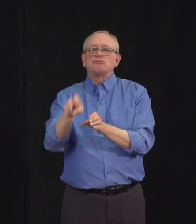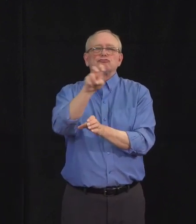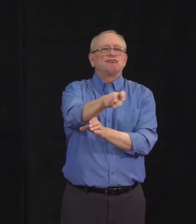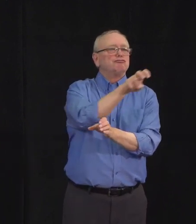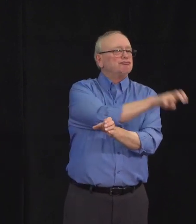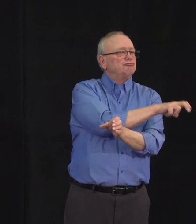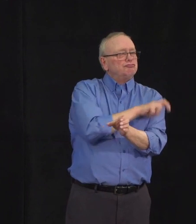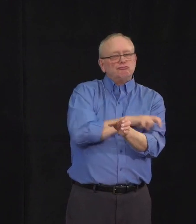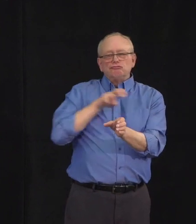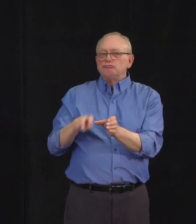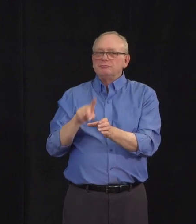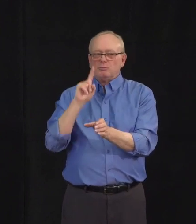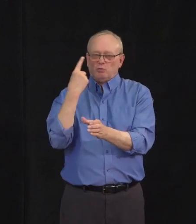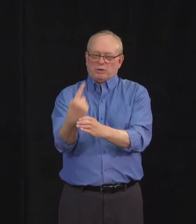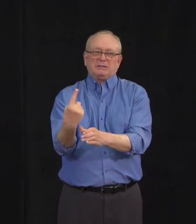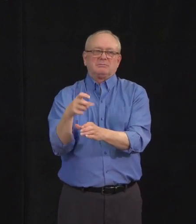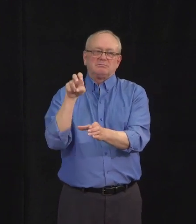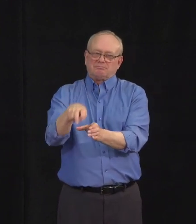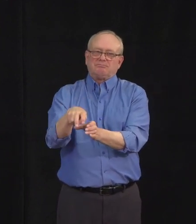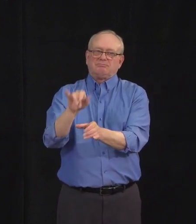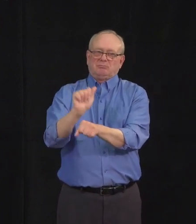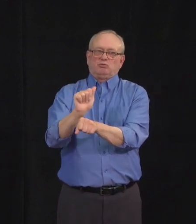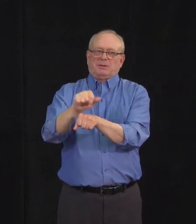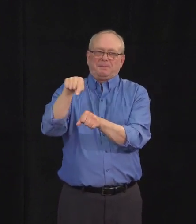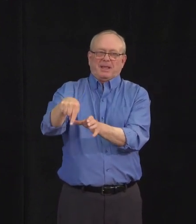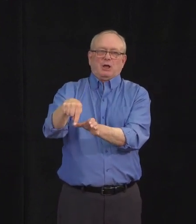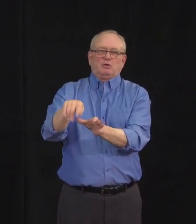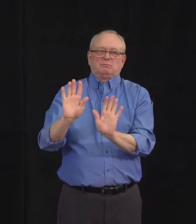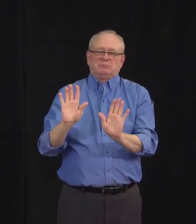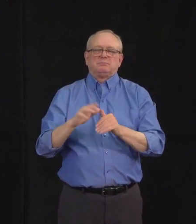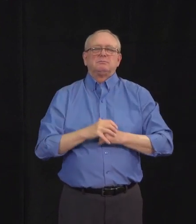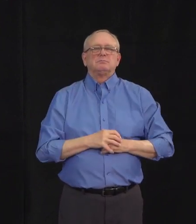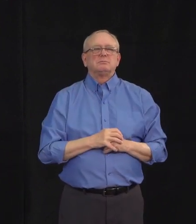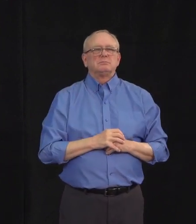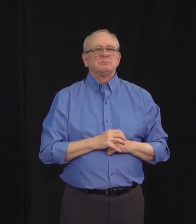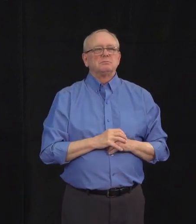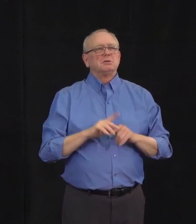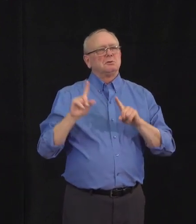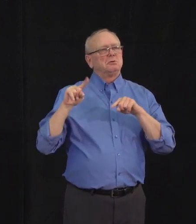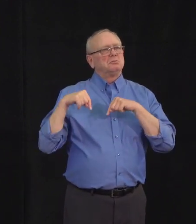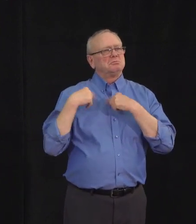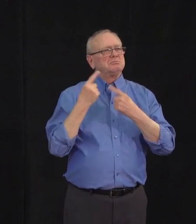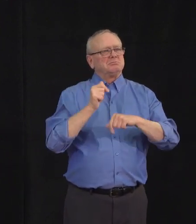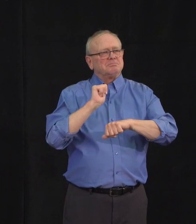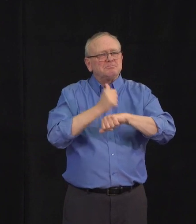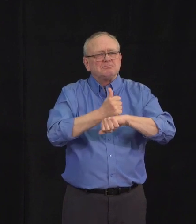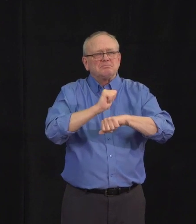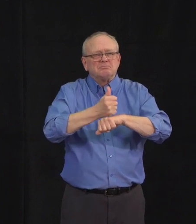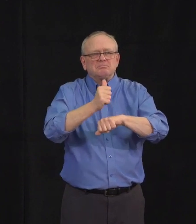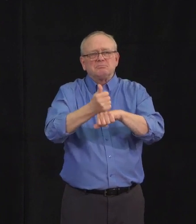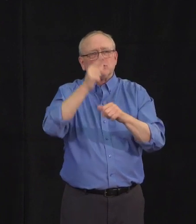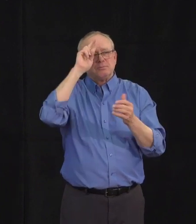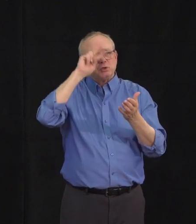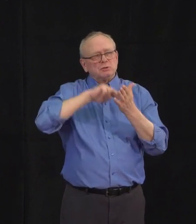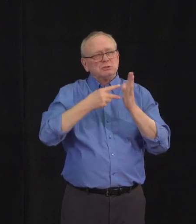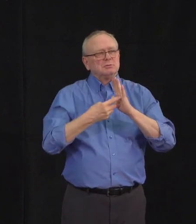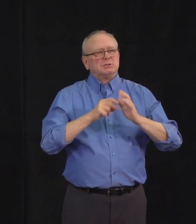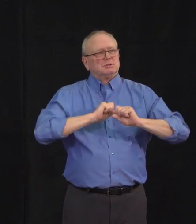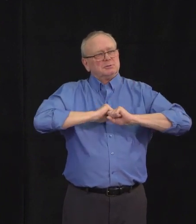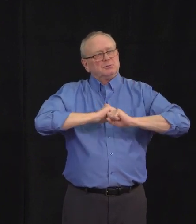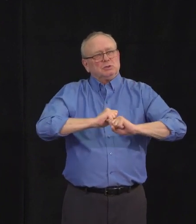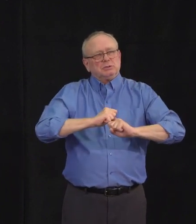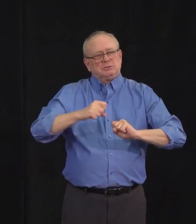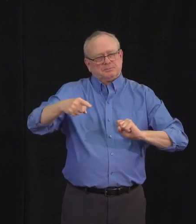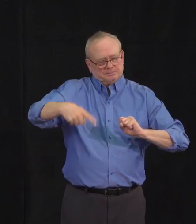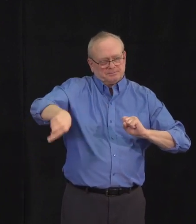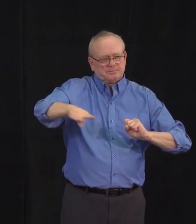in place over these last weeks are necessary to protect those in long-term care and other facilities. But I also know they